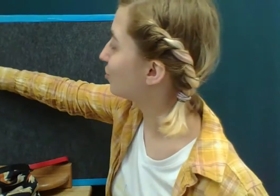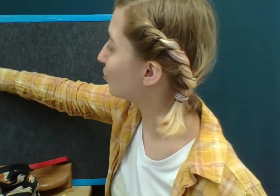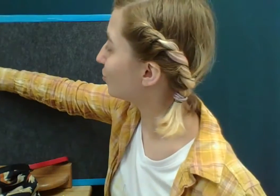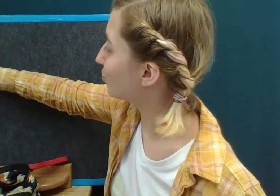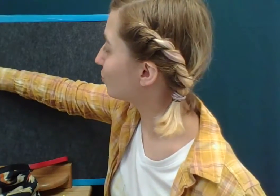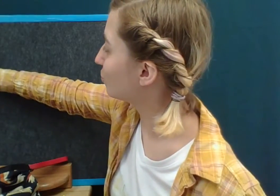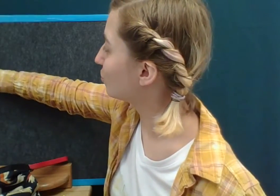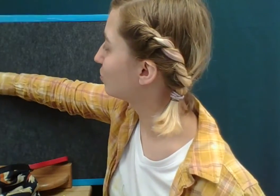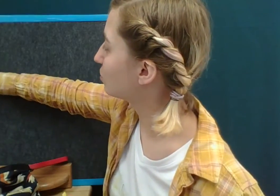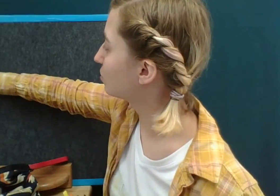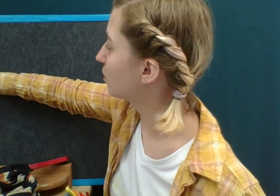two,